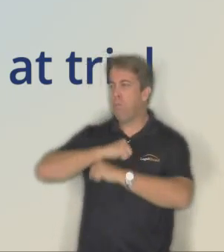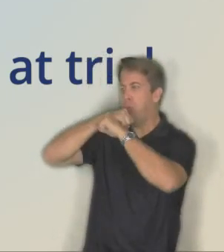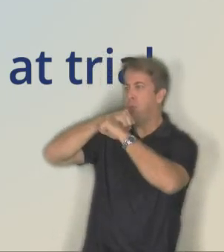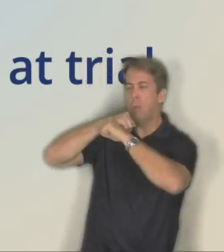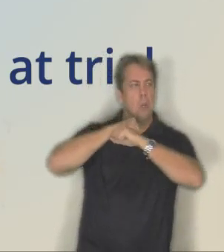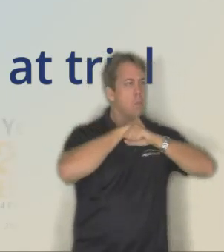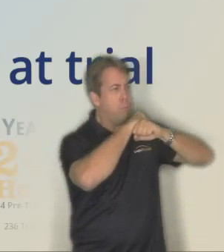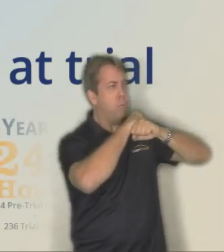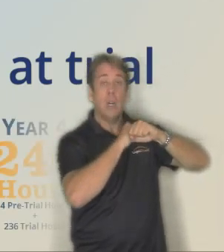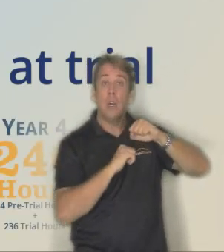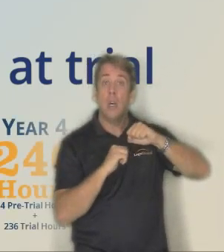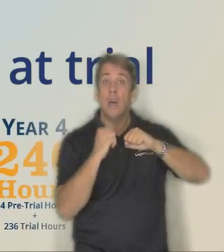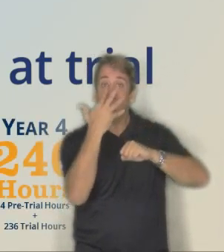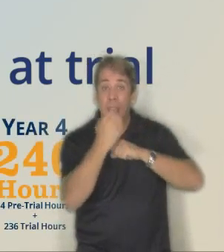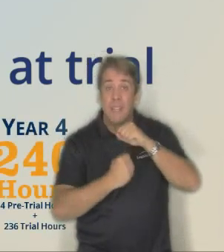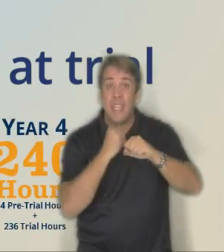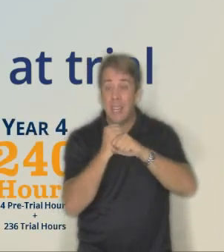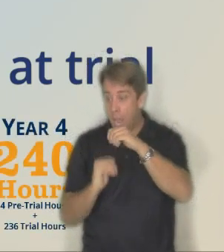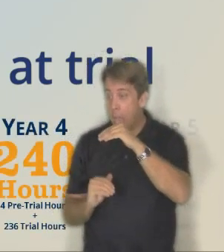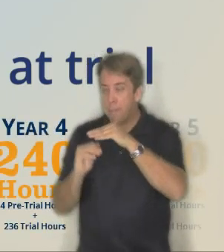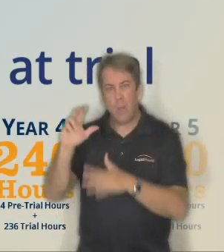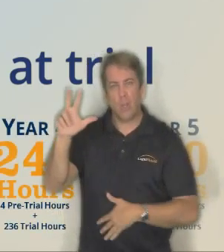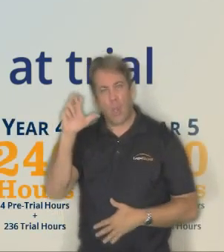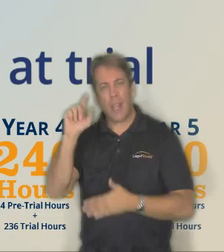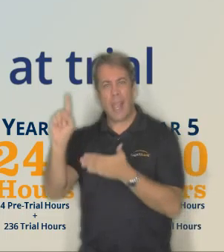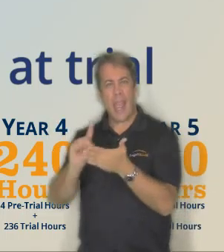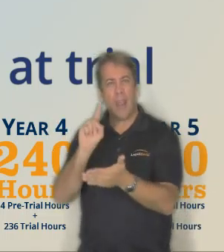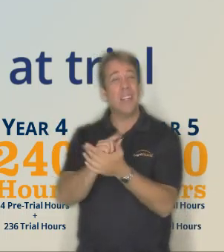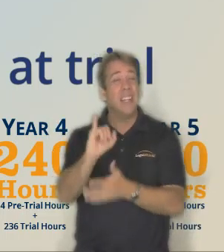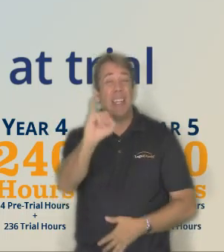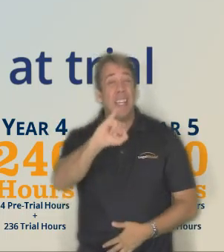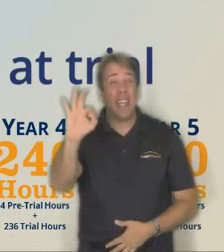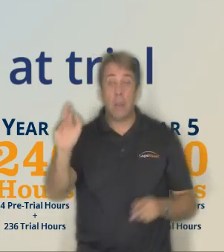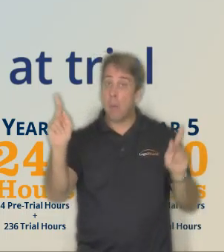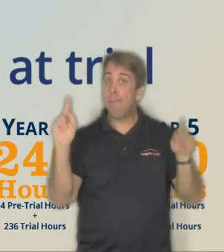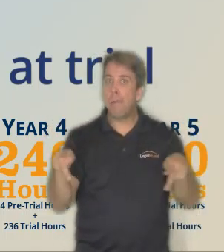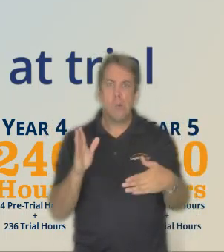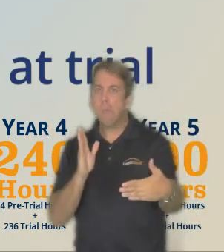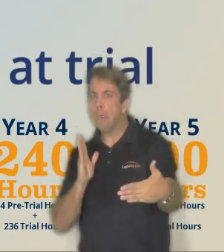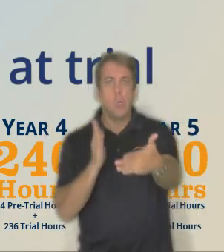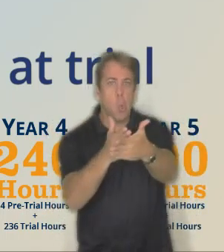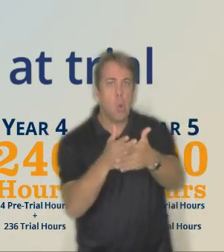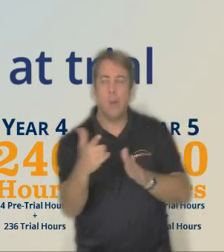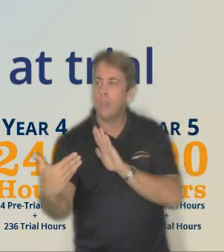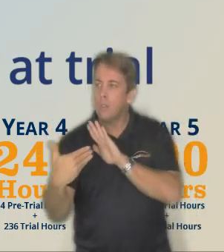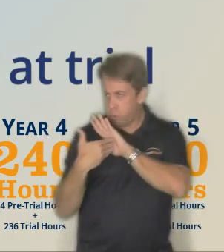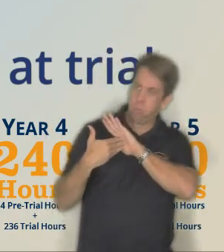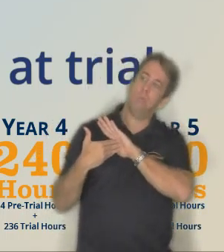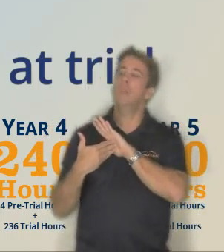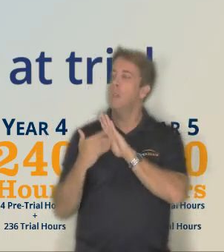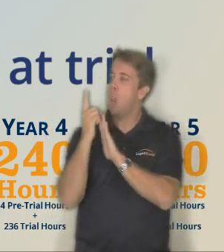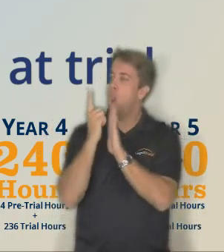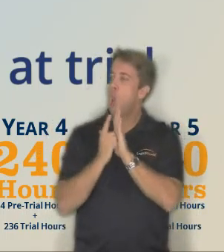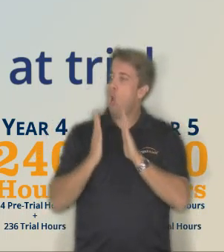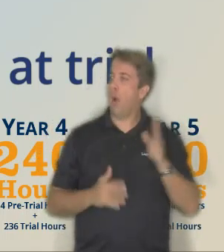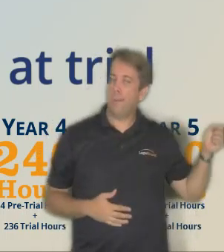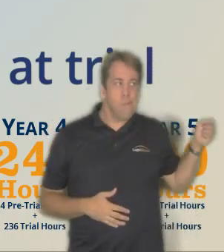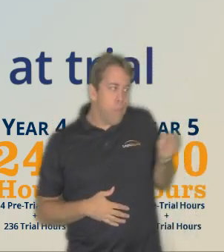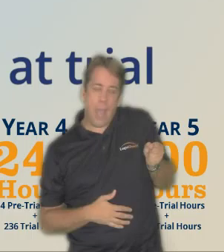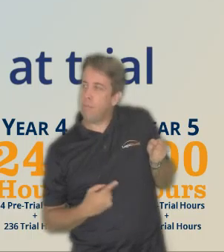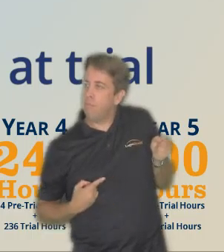time combined. By the fifth year, 300 hours. So if you're ever named in any kind of personal civil suit, you've got an attorney in your